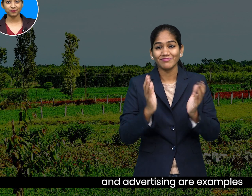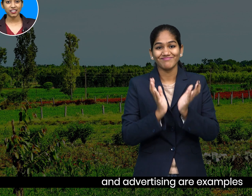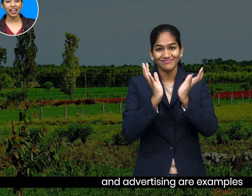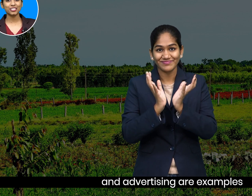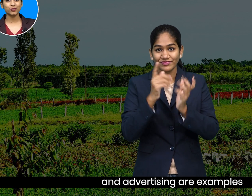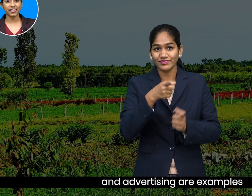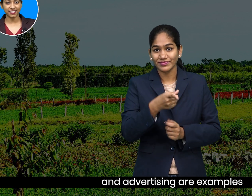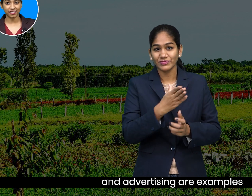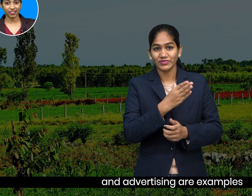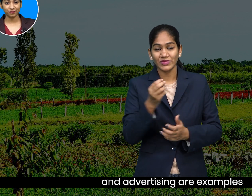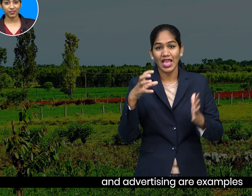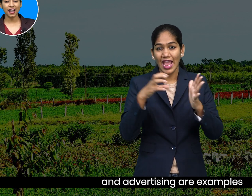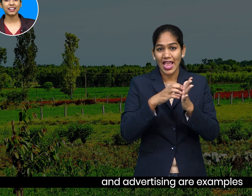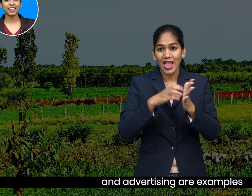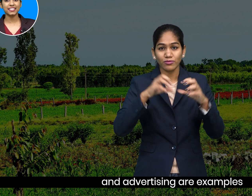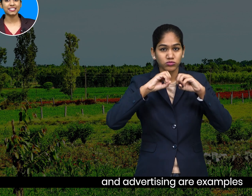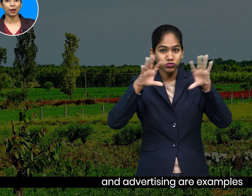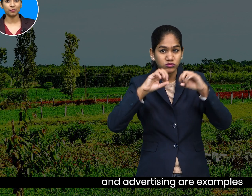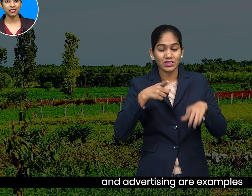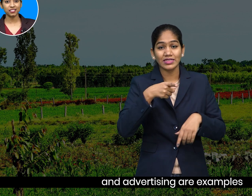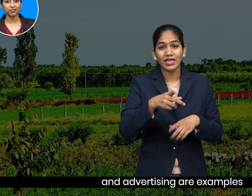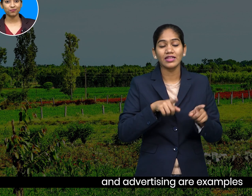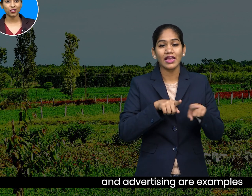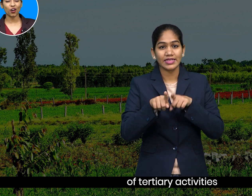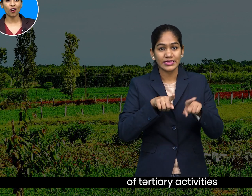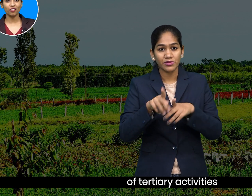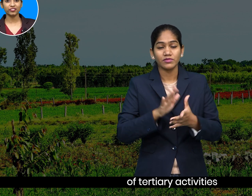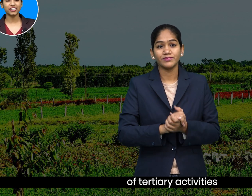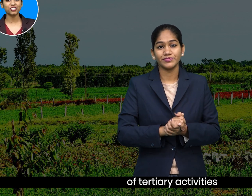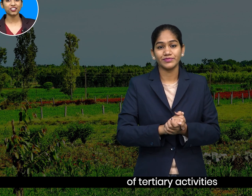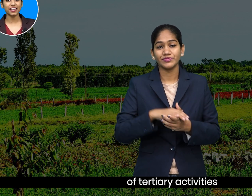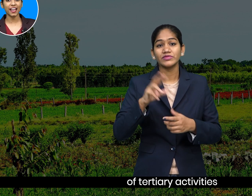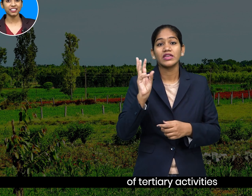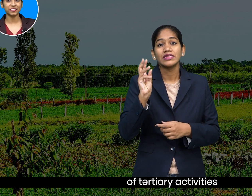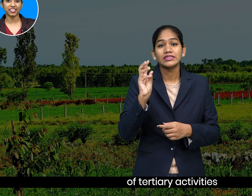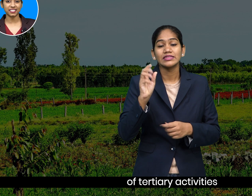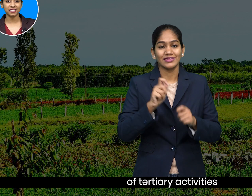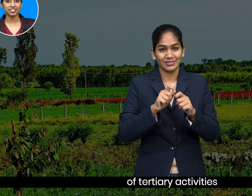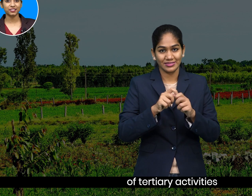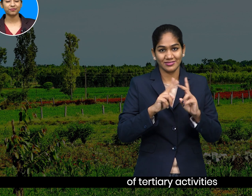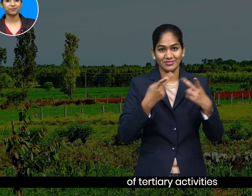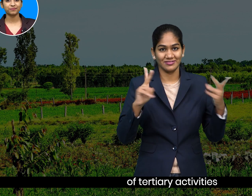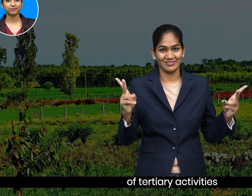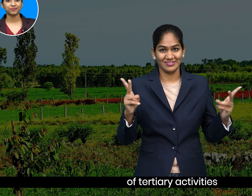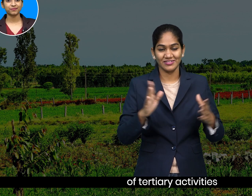and advertising are examples of tertiary activities.